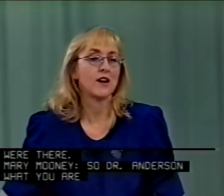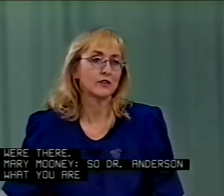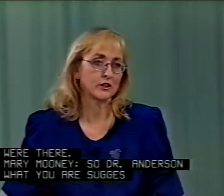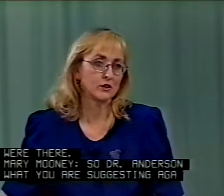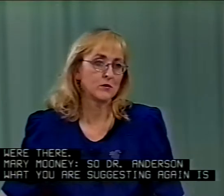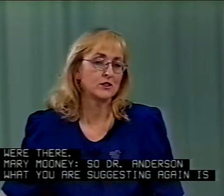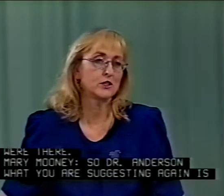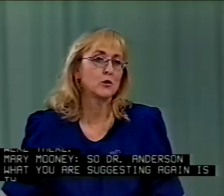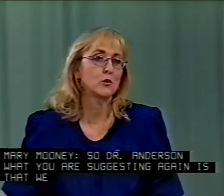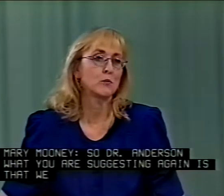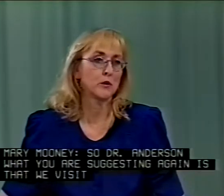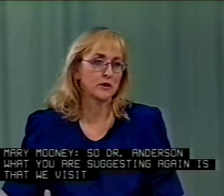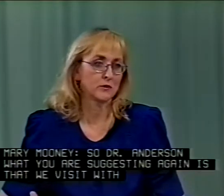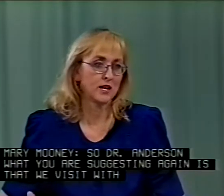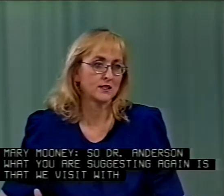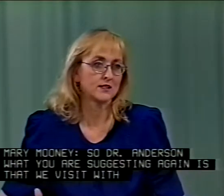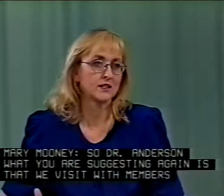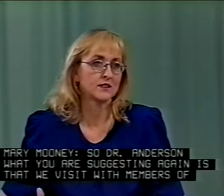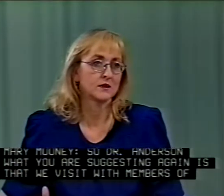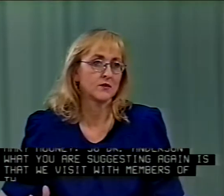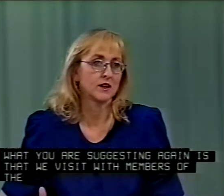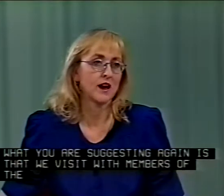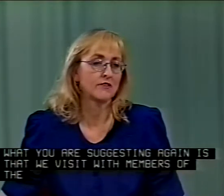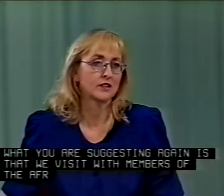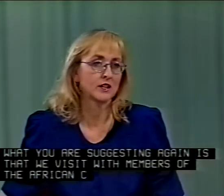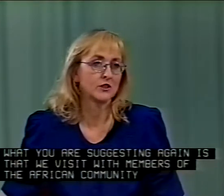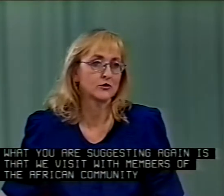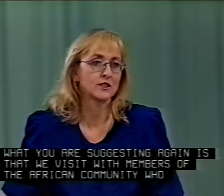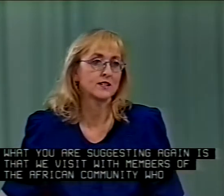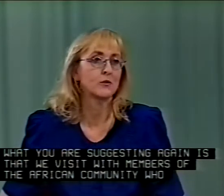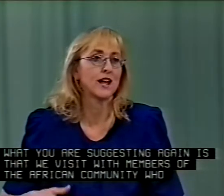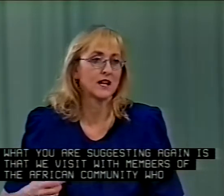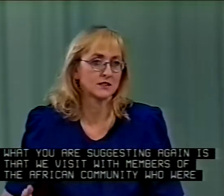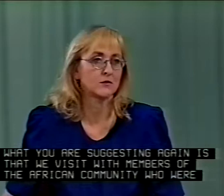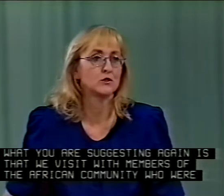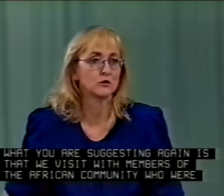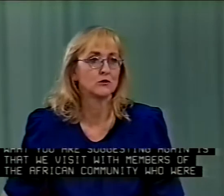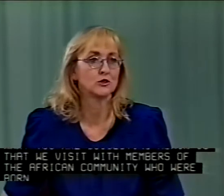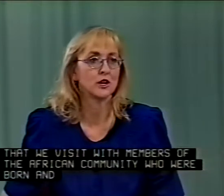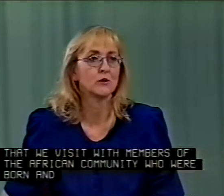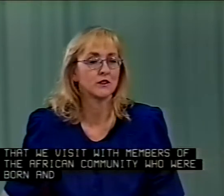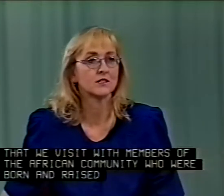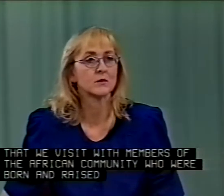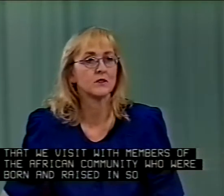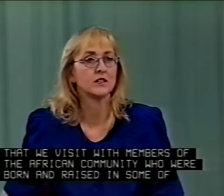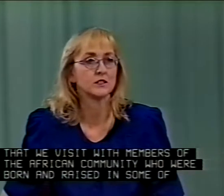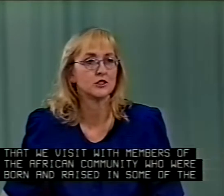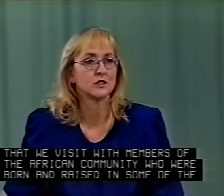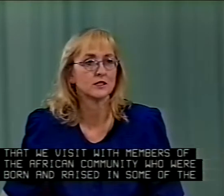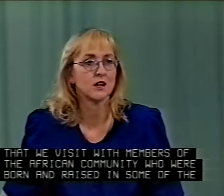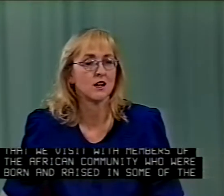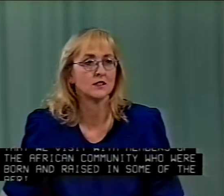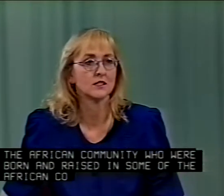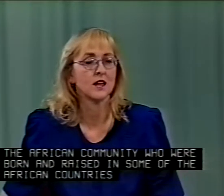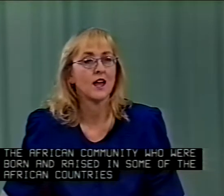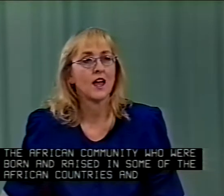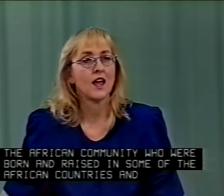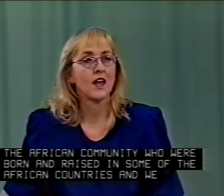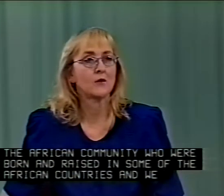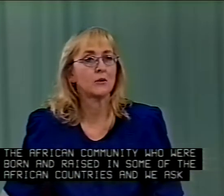African community who were born and raised in some of the African countries, and we ask them to share with us some of the indigenous signs. And